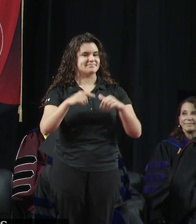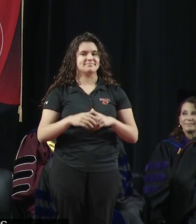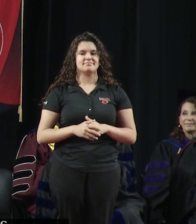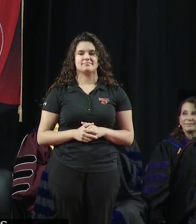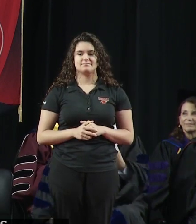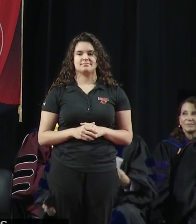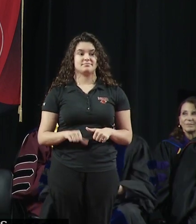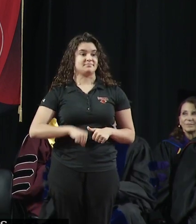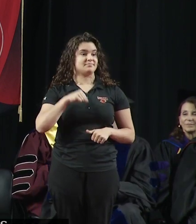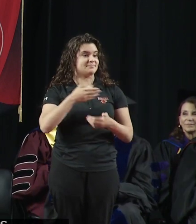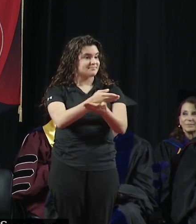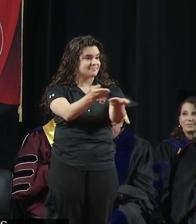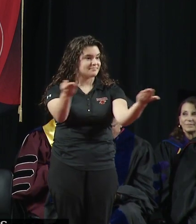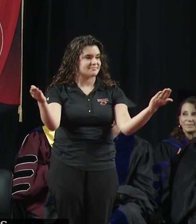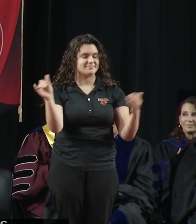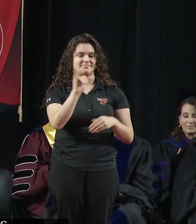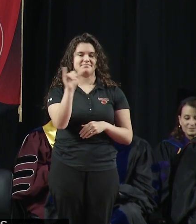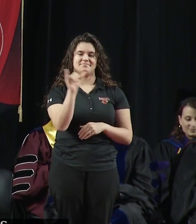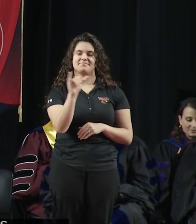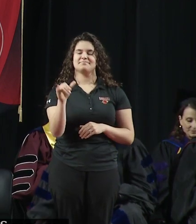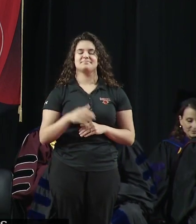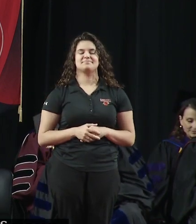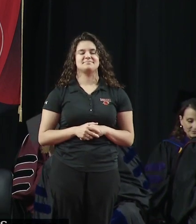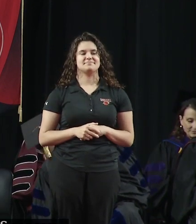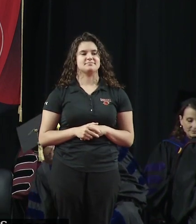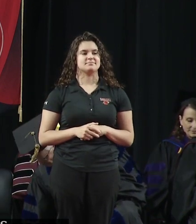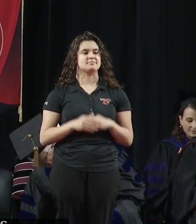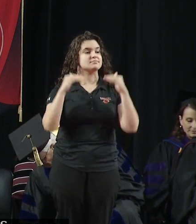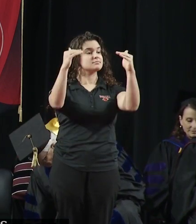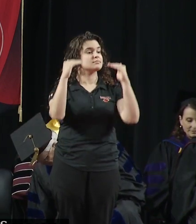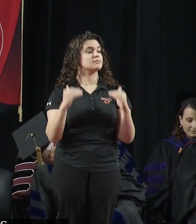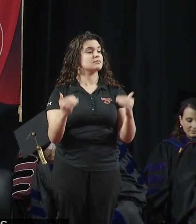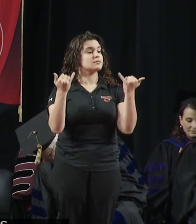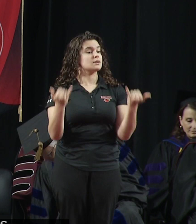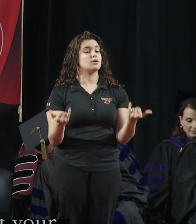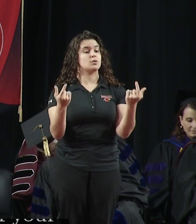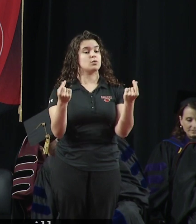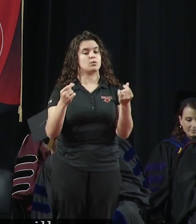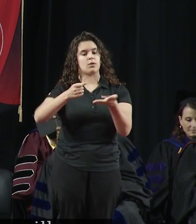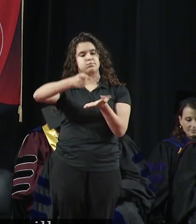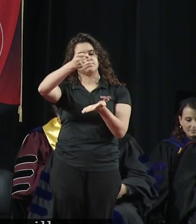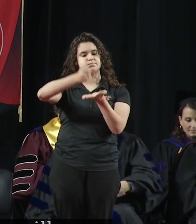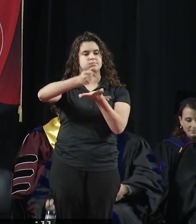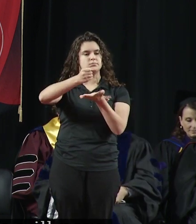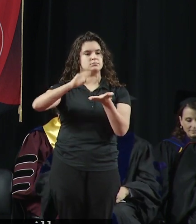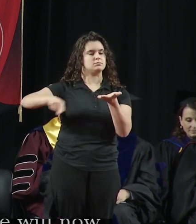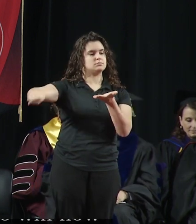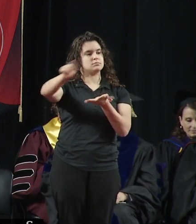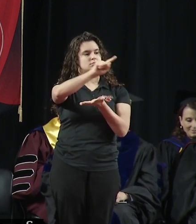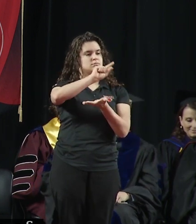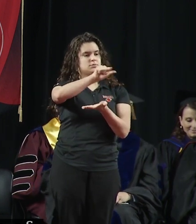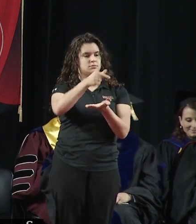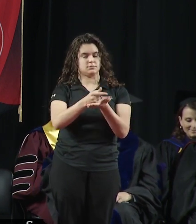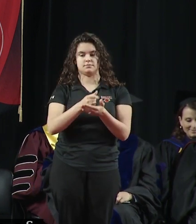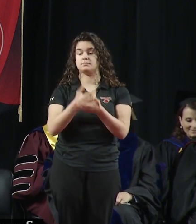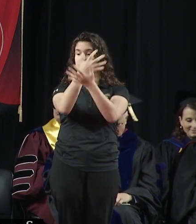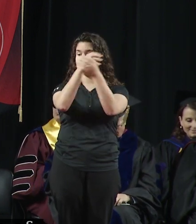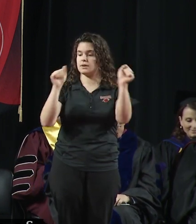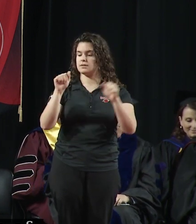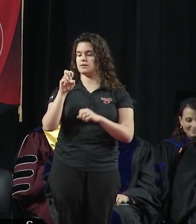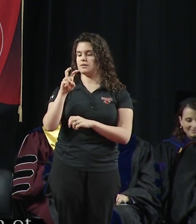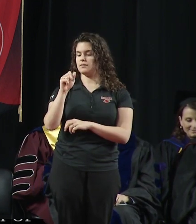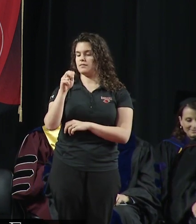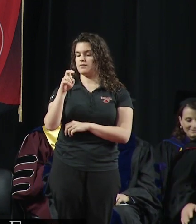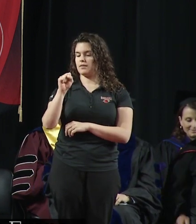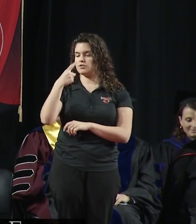are of all the students here today. We will now have the certification of graduates. President Evans,